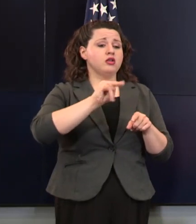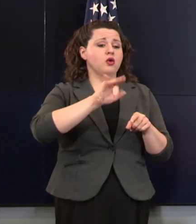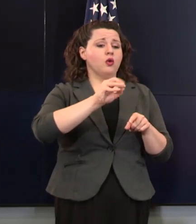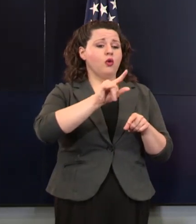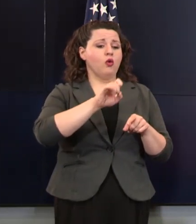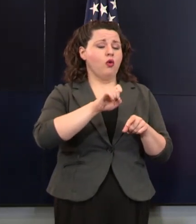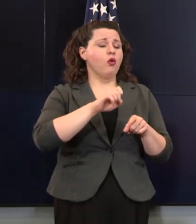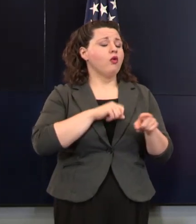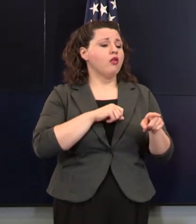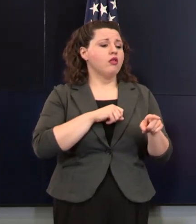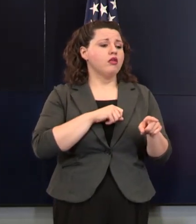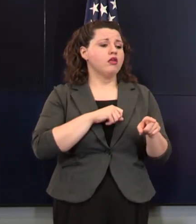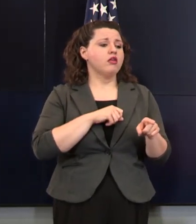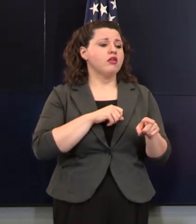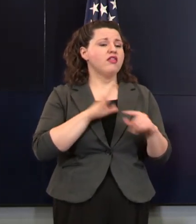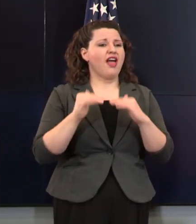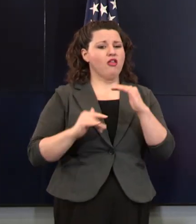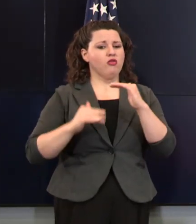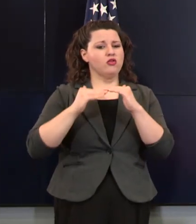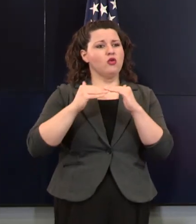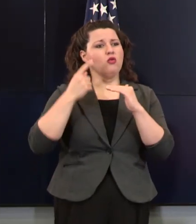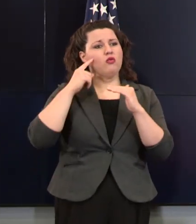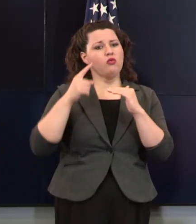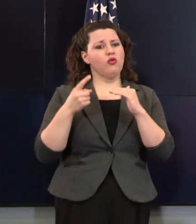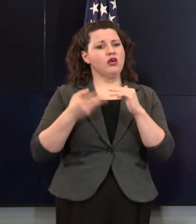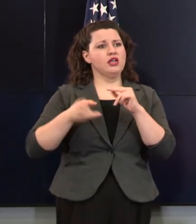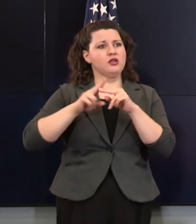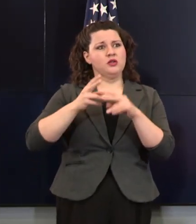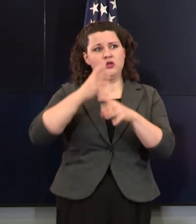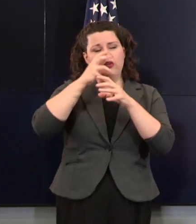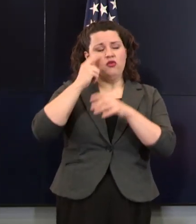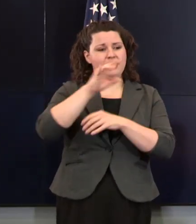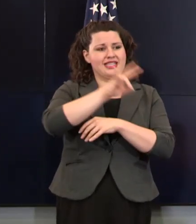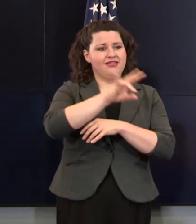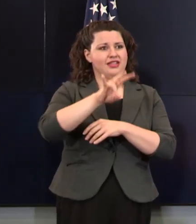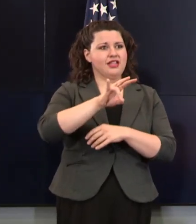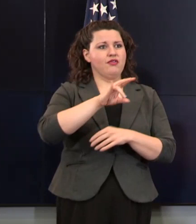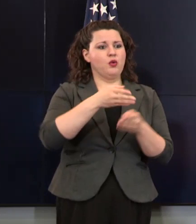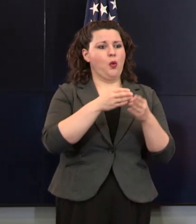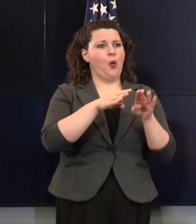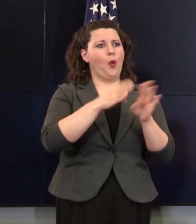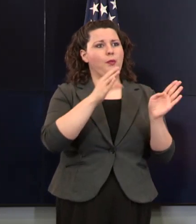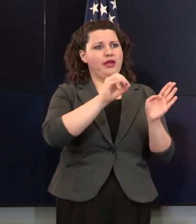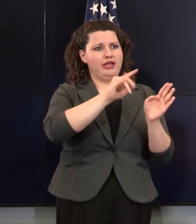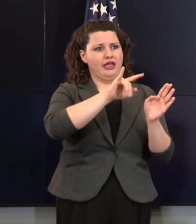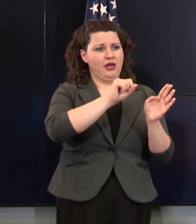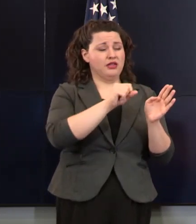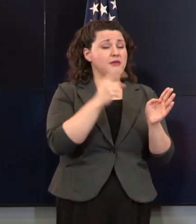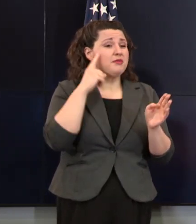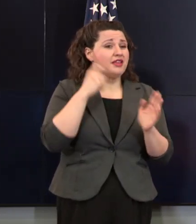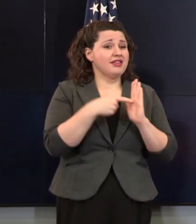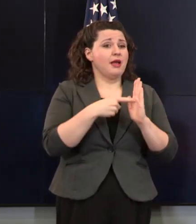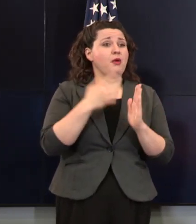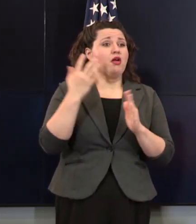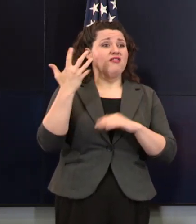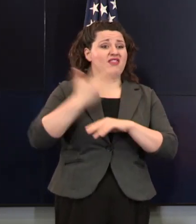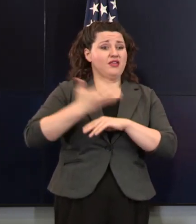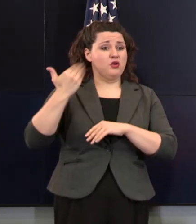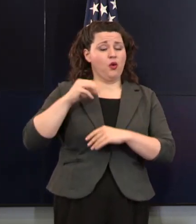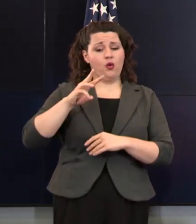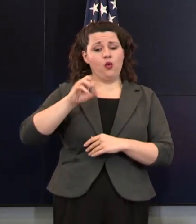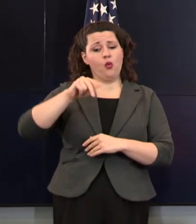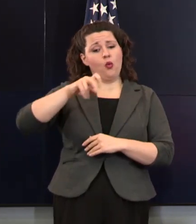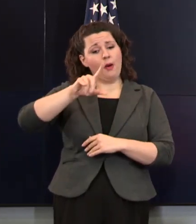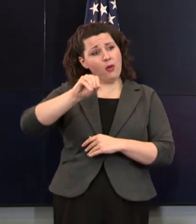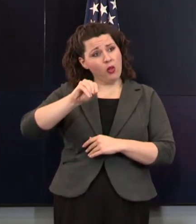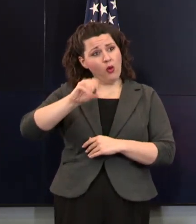Governor, what will the threshold be to increase restrictions on the 77 open counties? For example, 5 days ago, Wapello County, southeast Iowa,